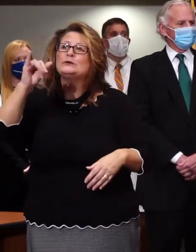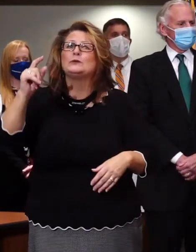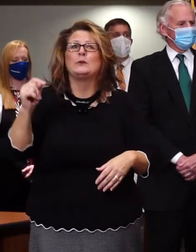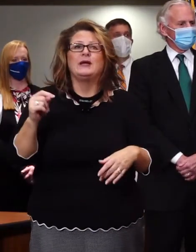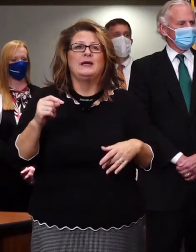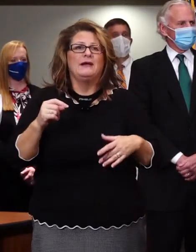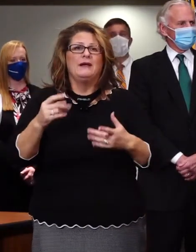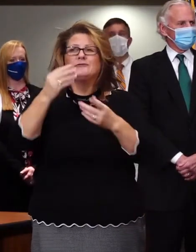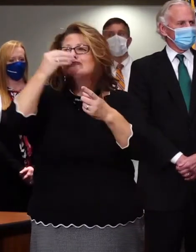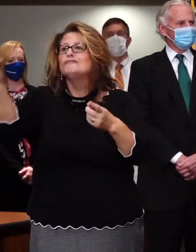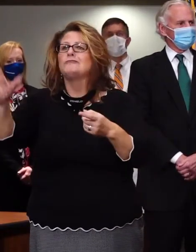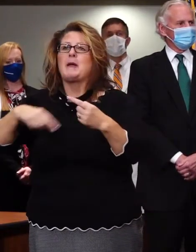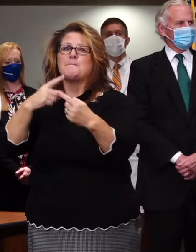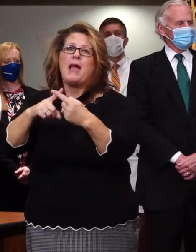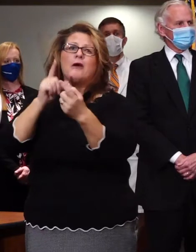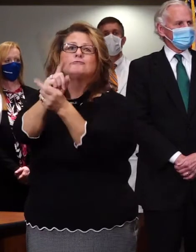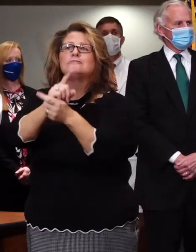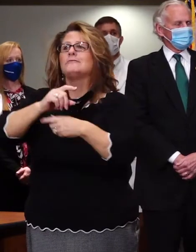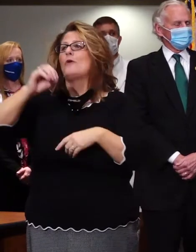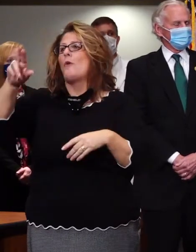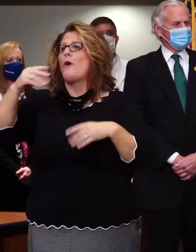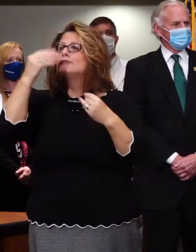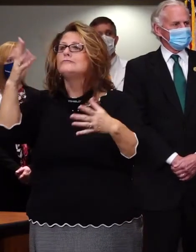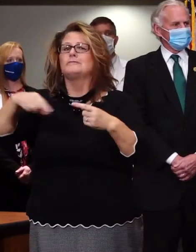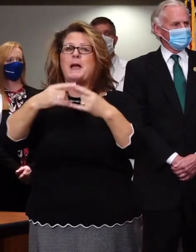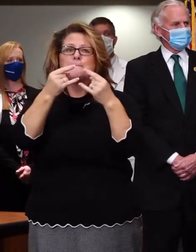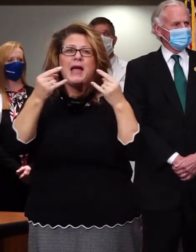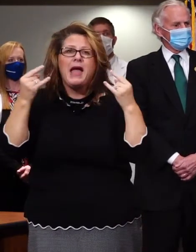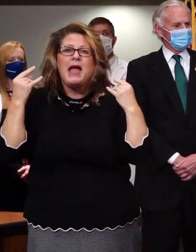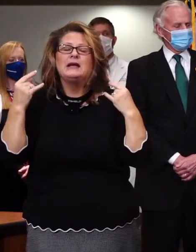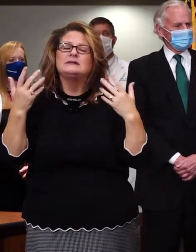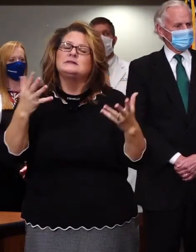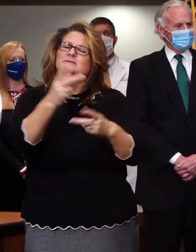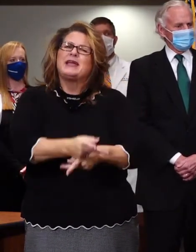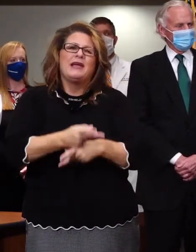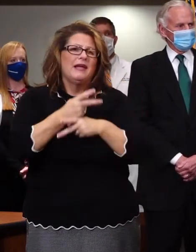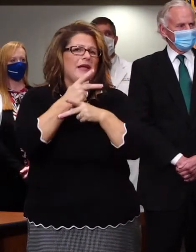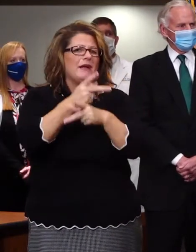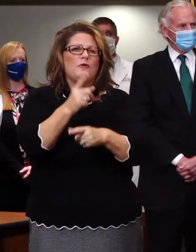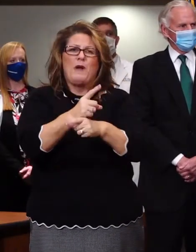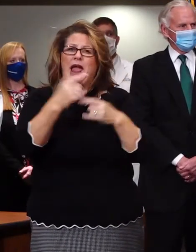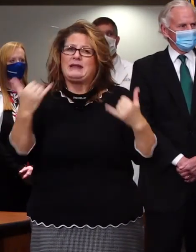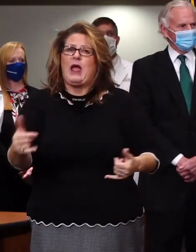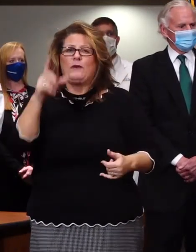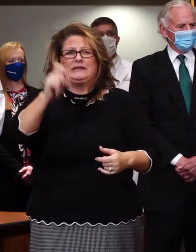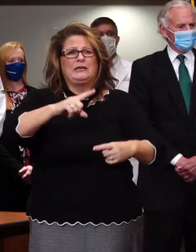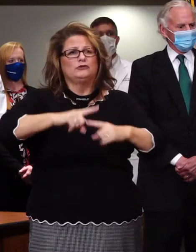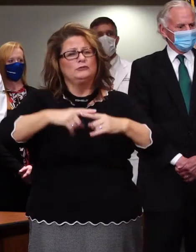now. So please, especially now, stay diligent. Now's not the time to let our guard